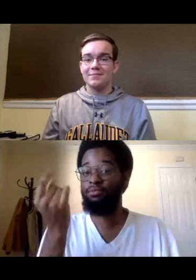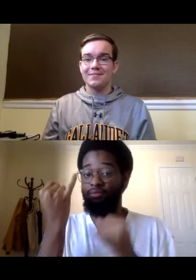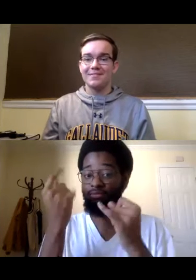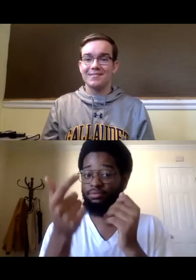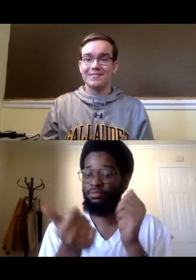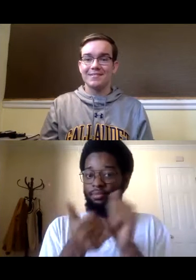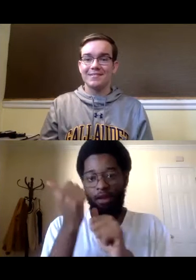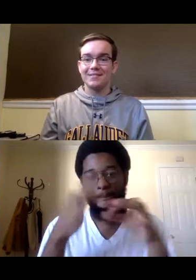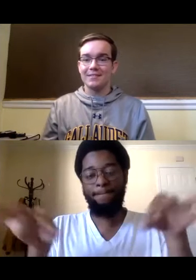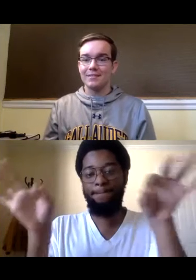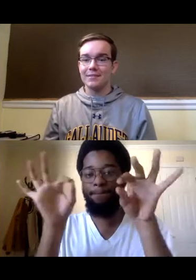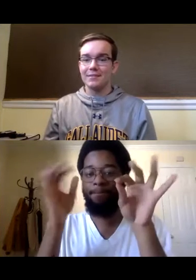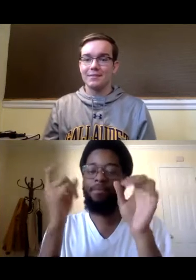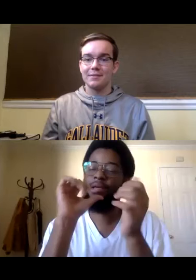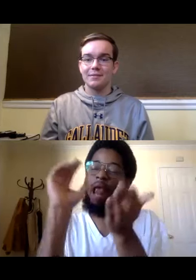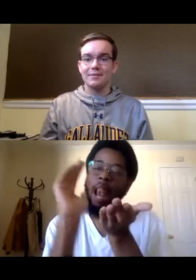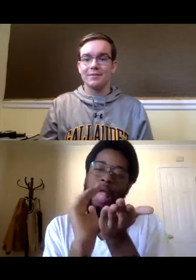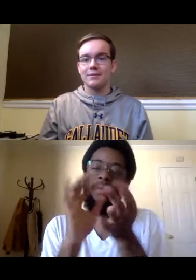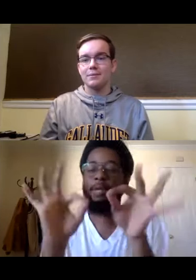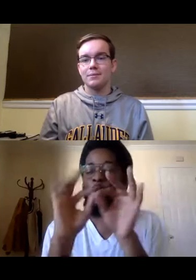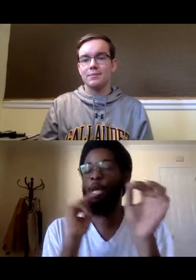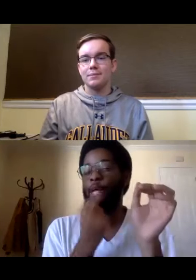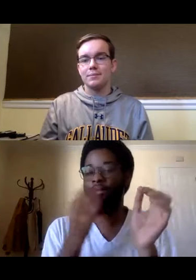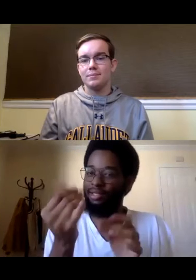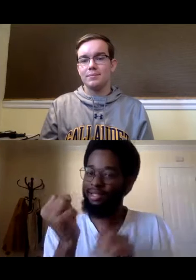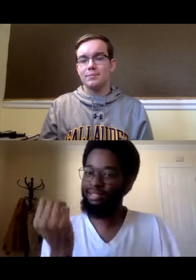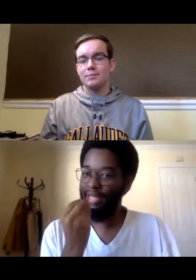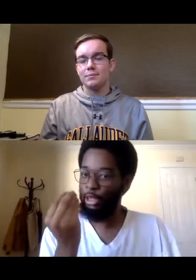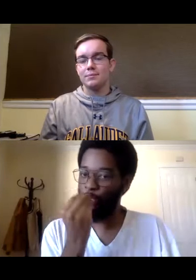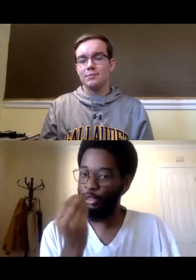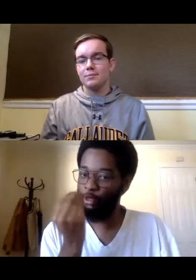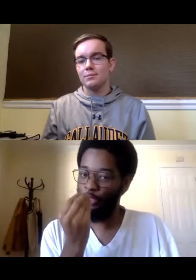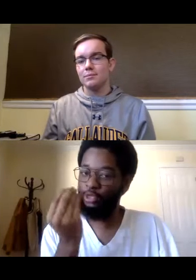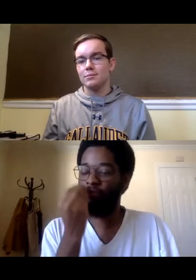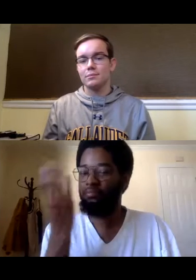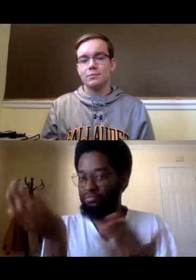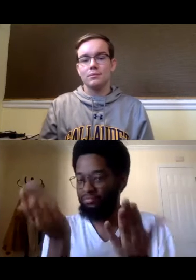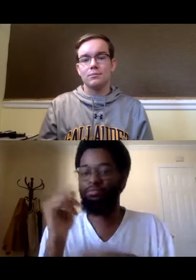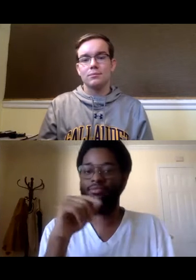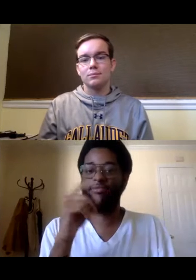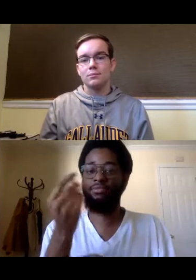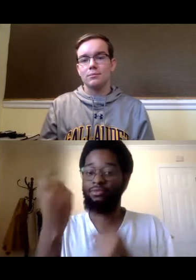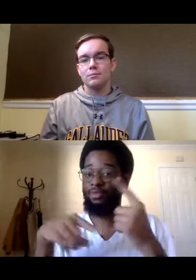And then dinner, okay. And probably, less important is dinner.